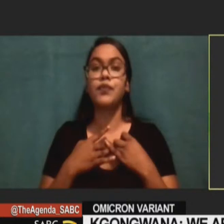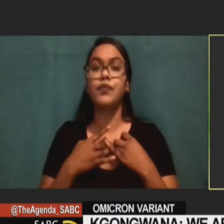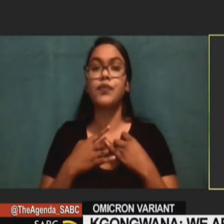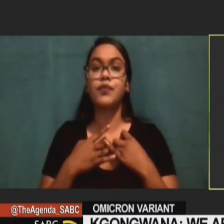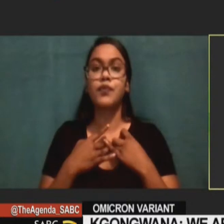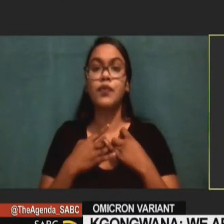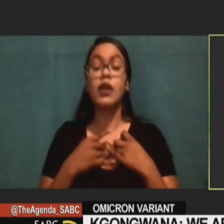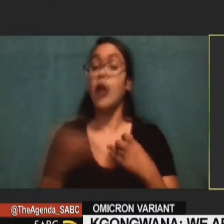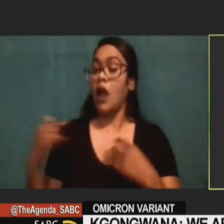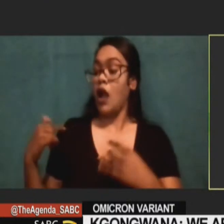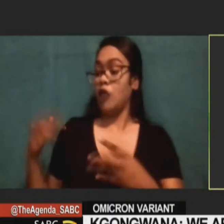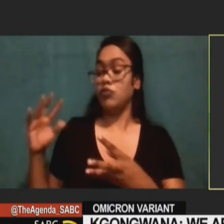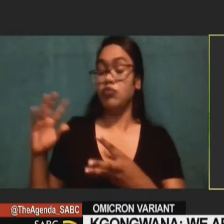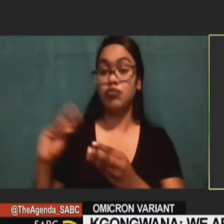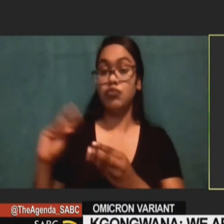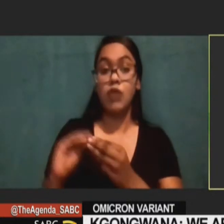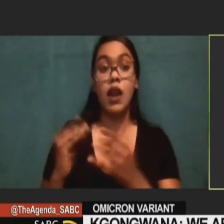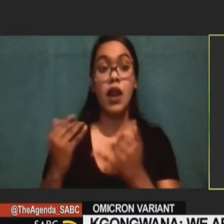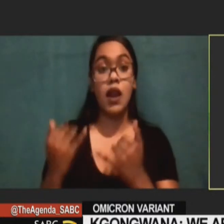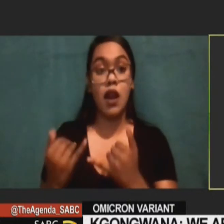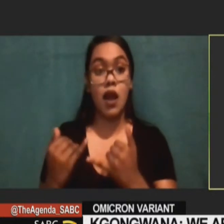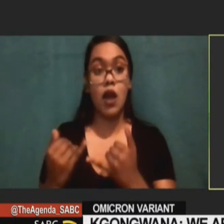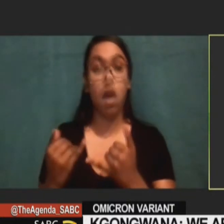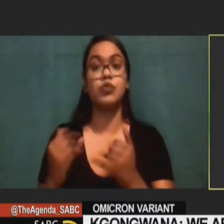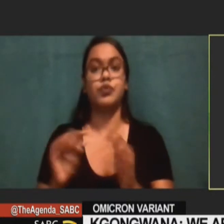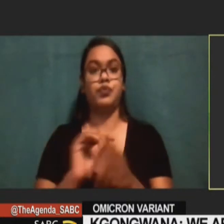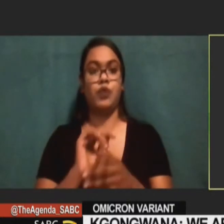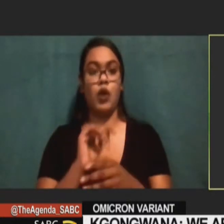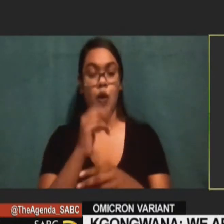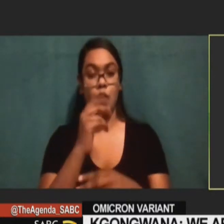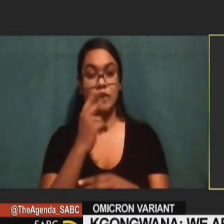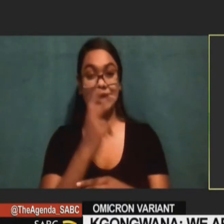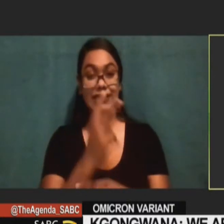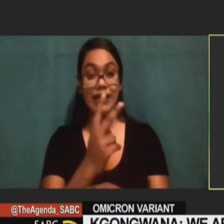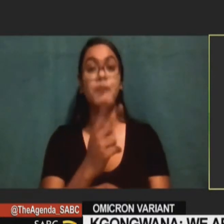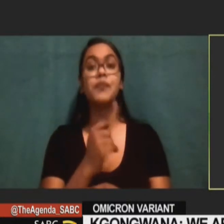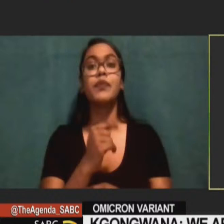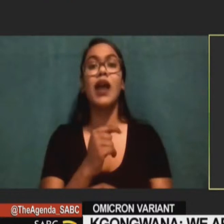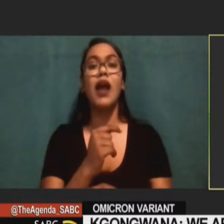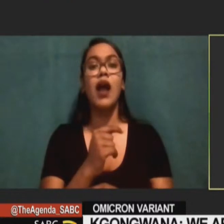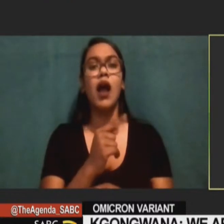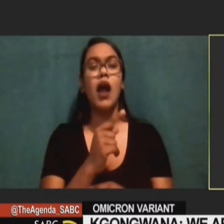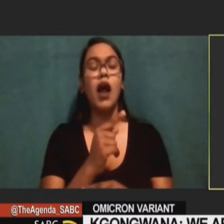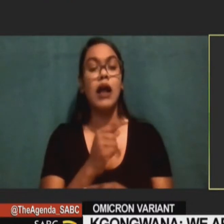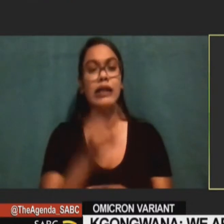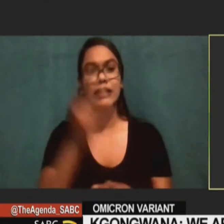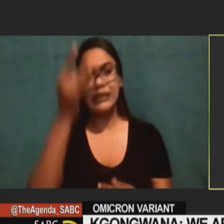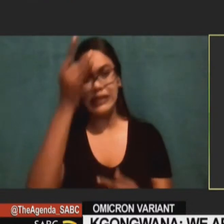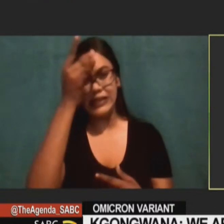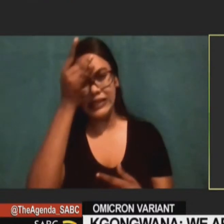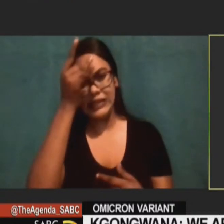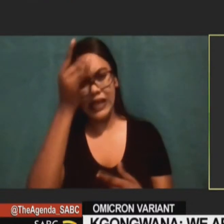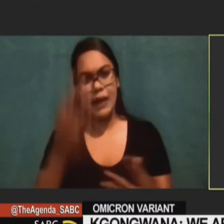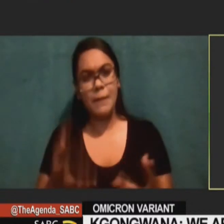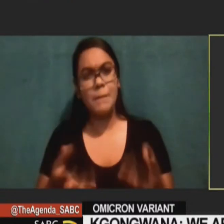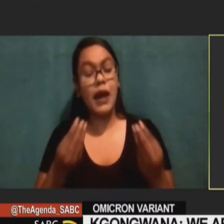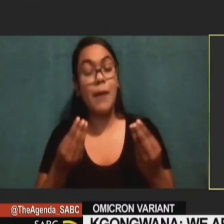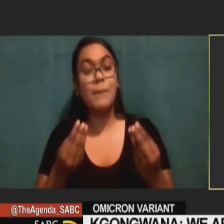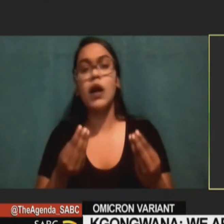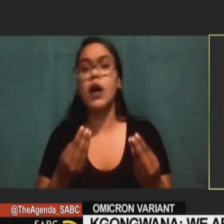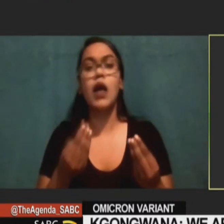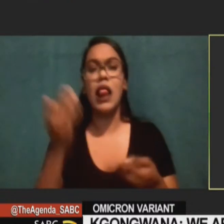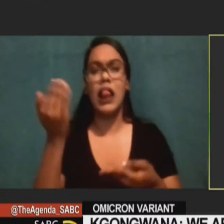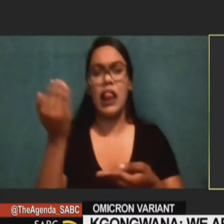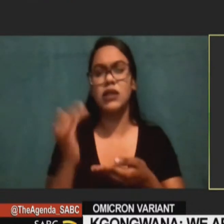the general practitioner space, the cases are very mild, but it is early days. So we've seen patients present